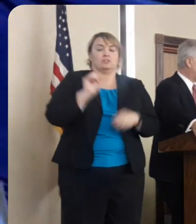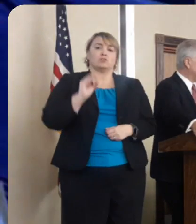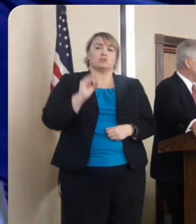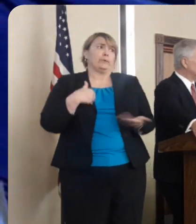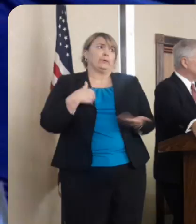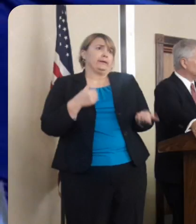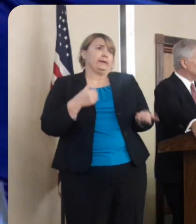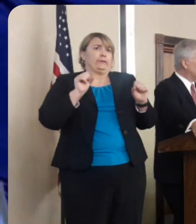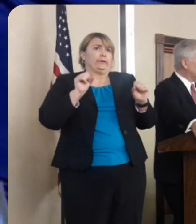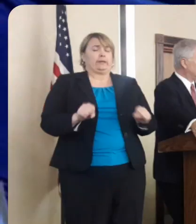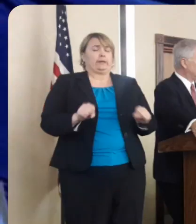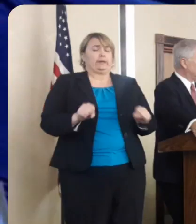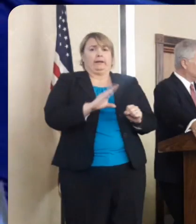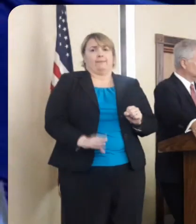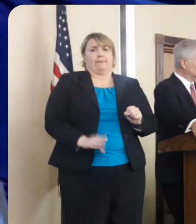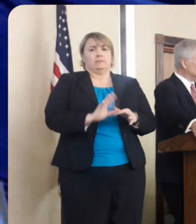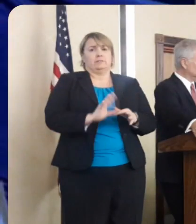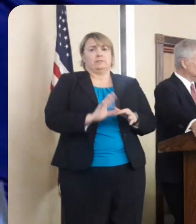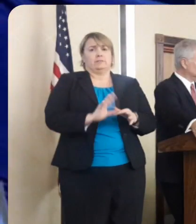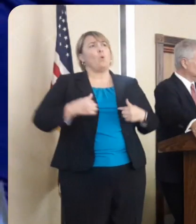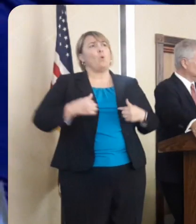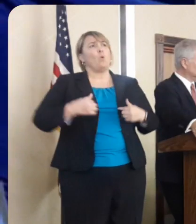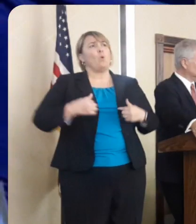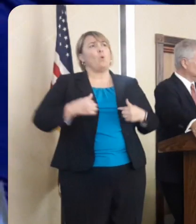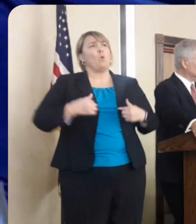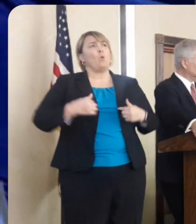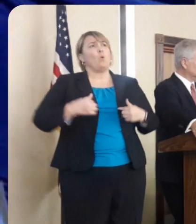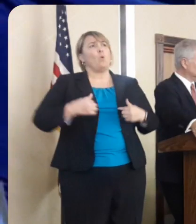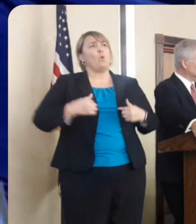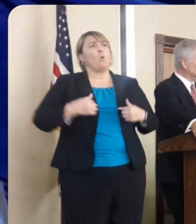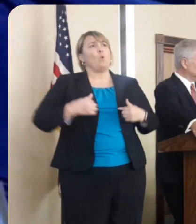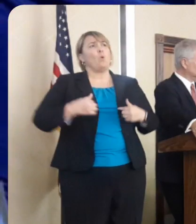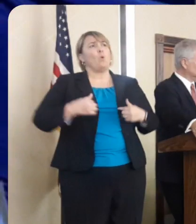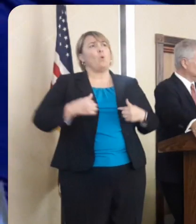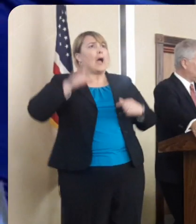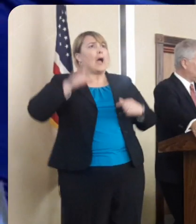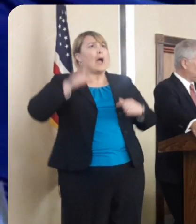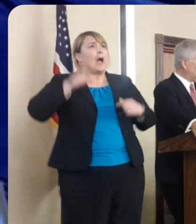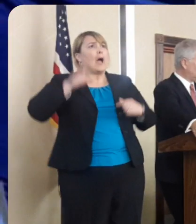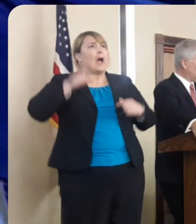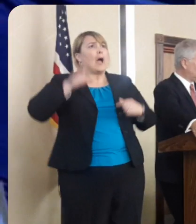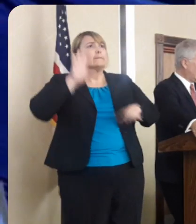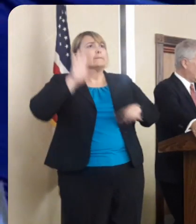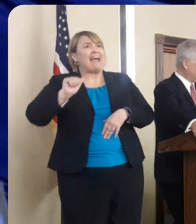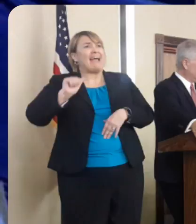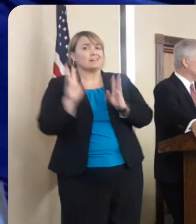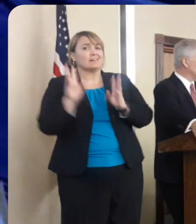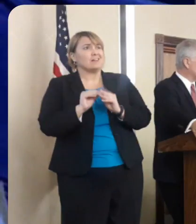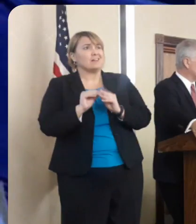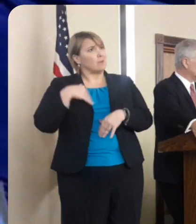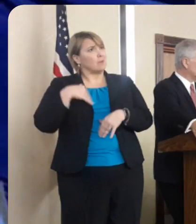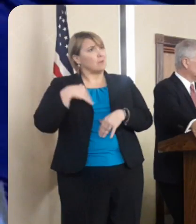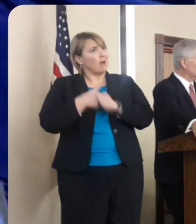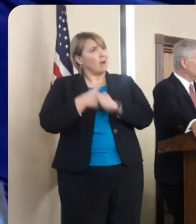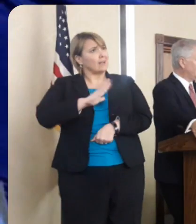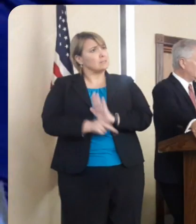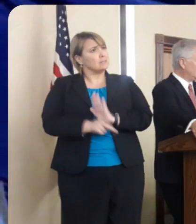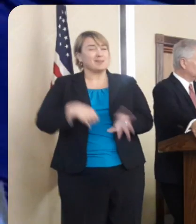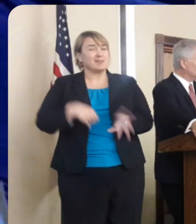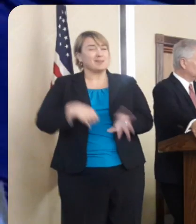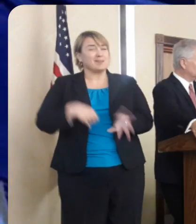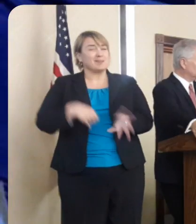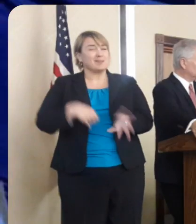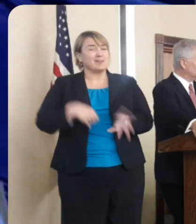I'm testifying in committee at convention in accordance with our principles, because that's when they're deciding